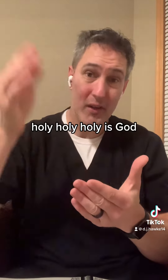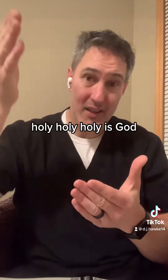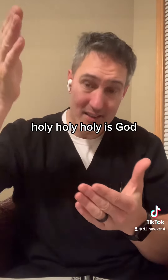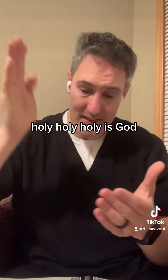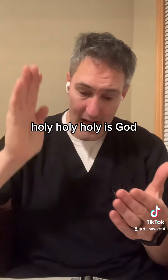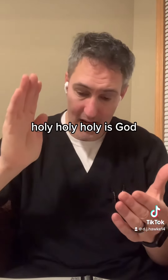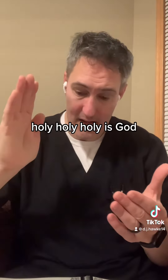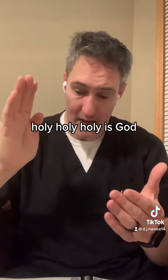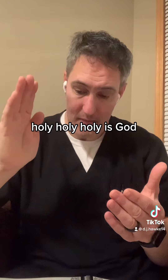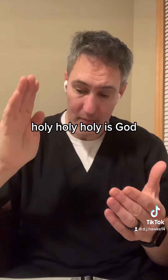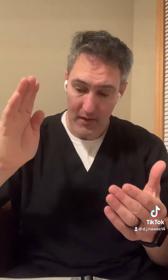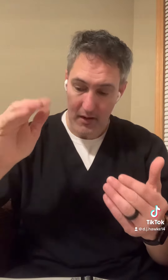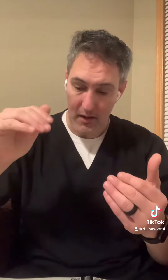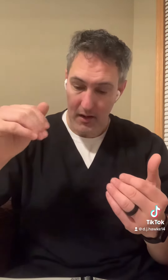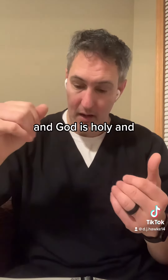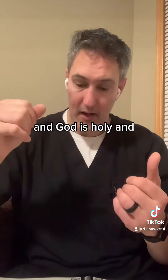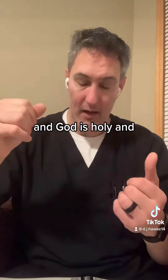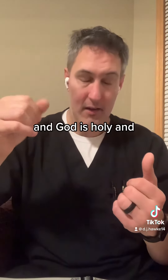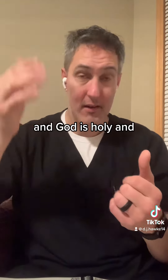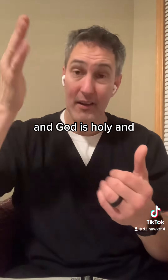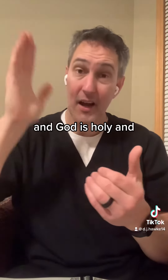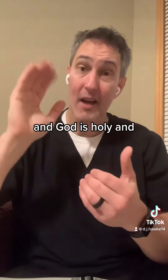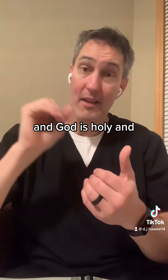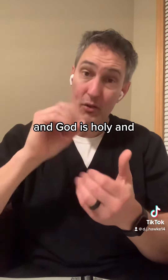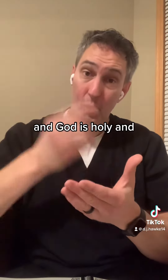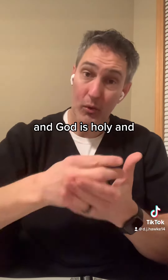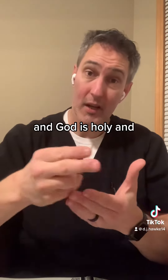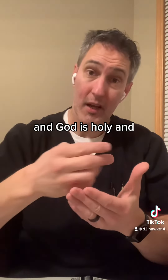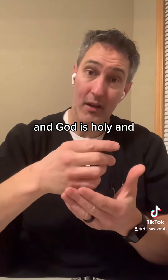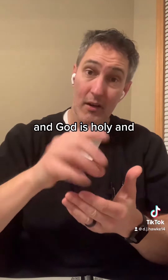is God. And God is holy and